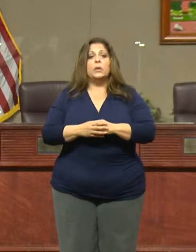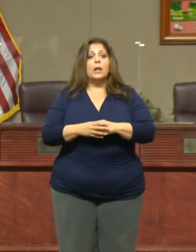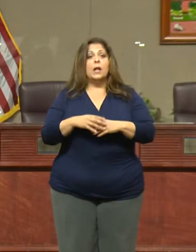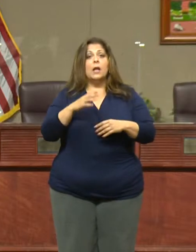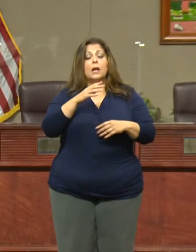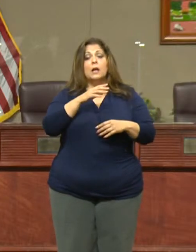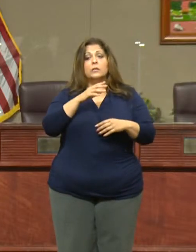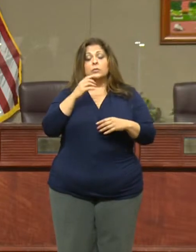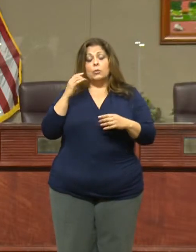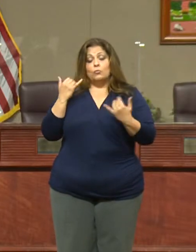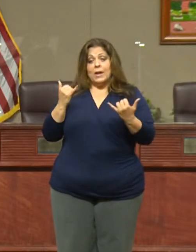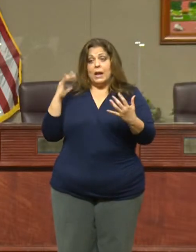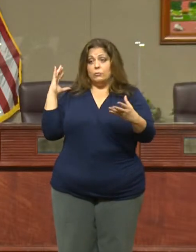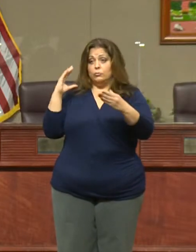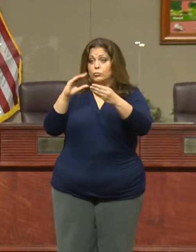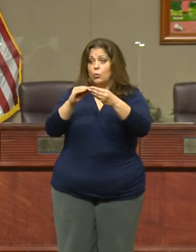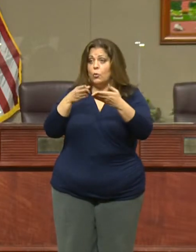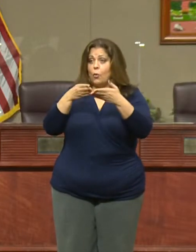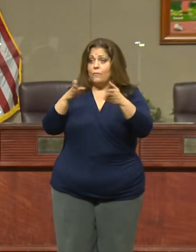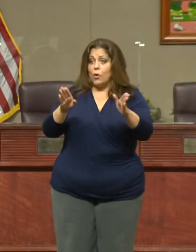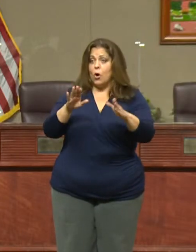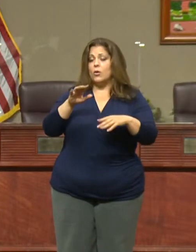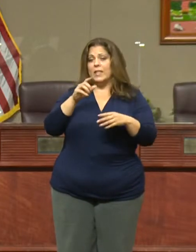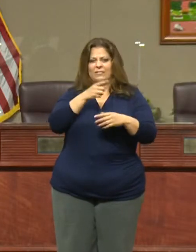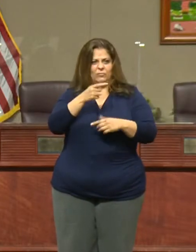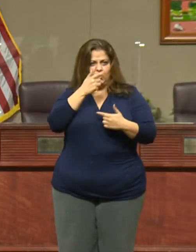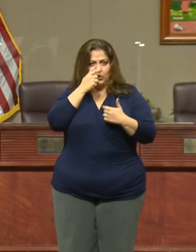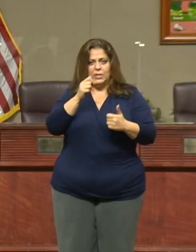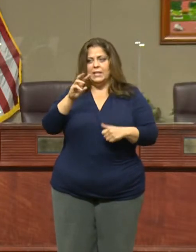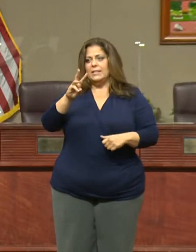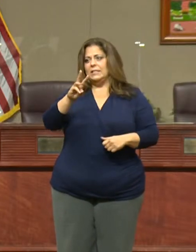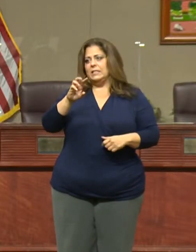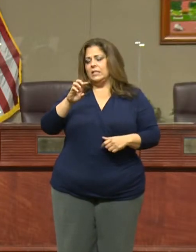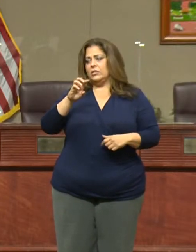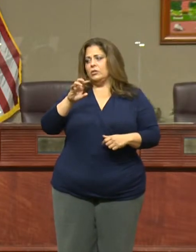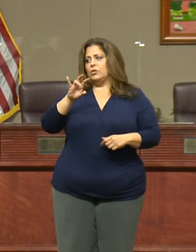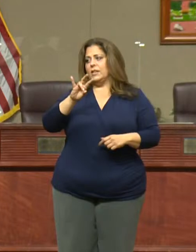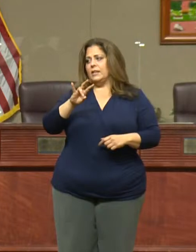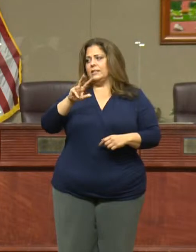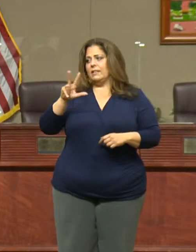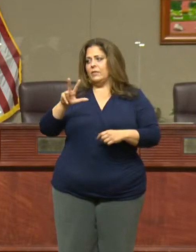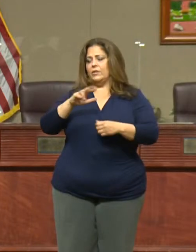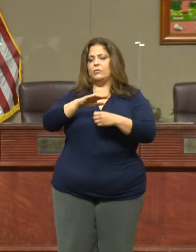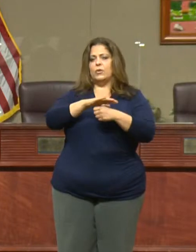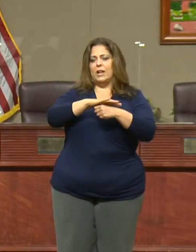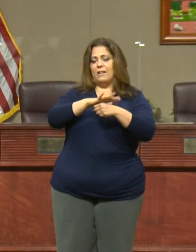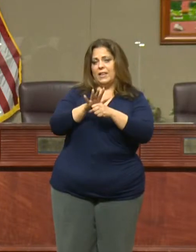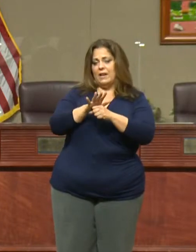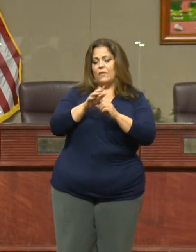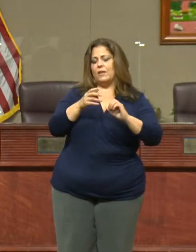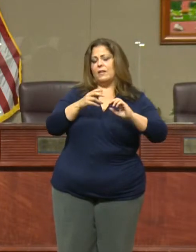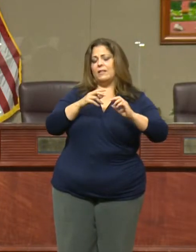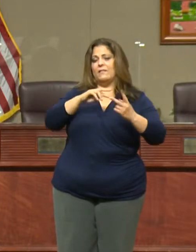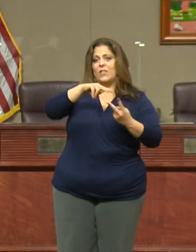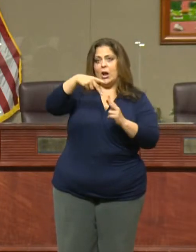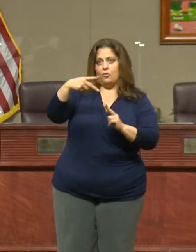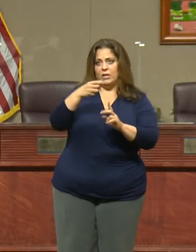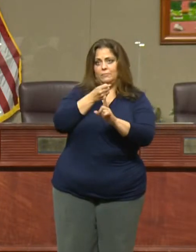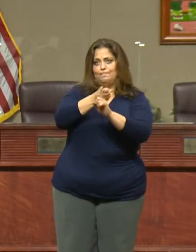are total right now. It is 673. The age range of